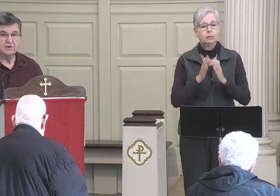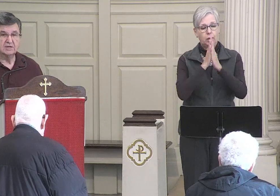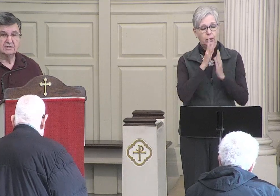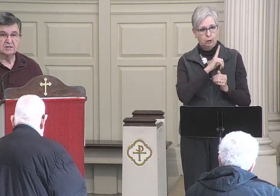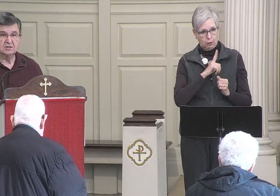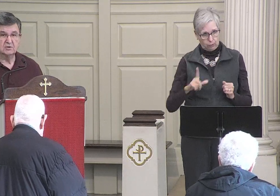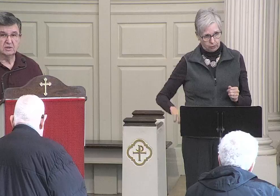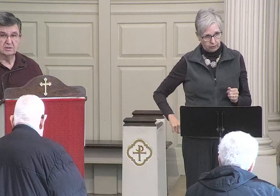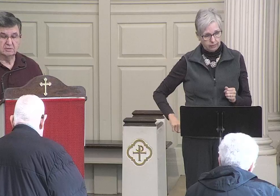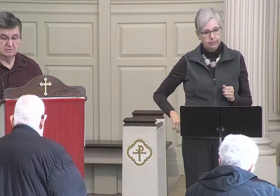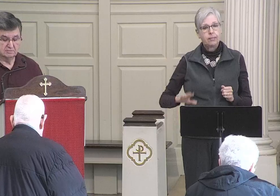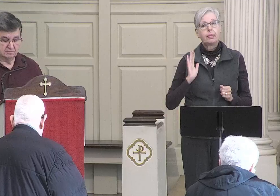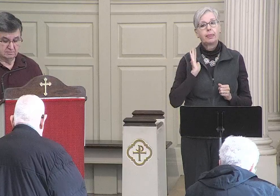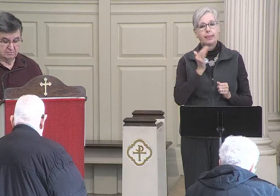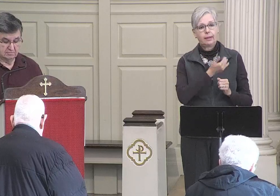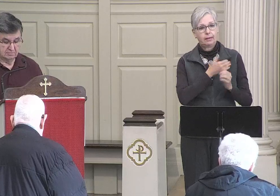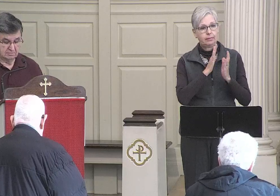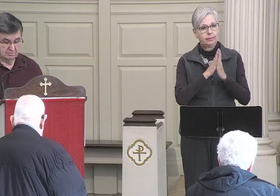We pray to the Lord.